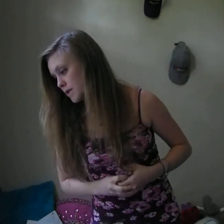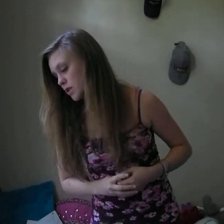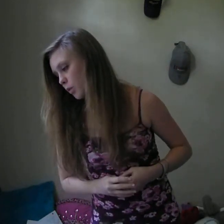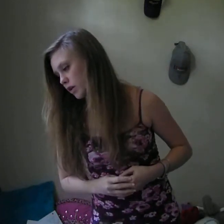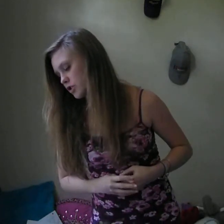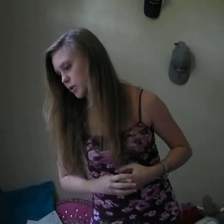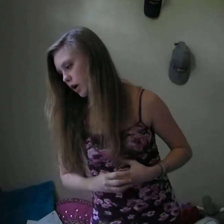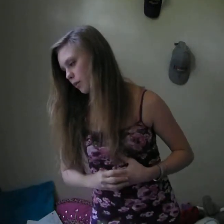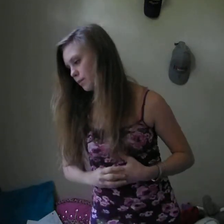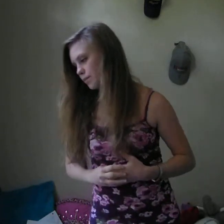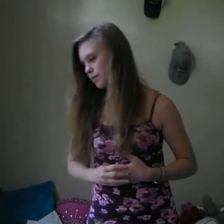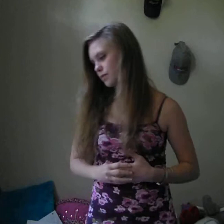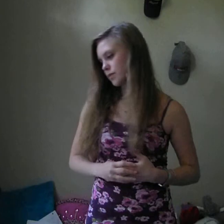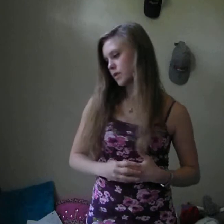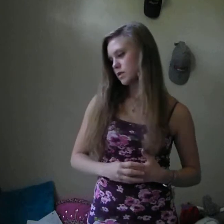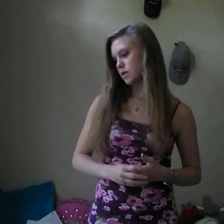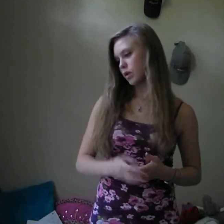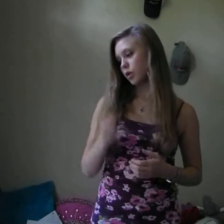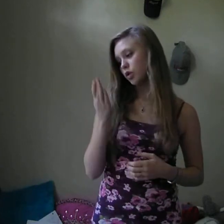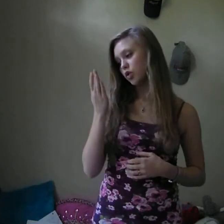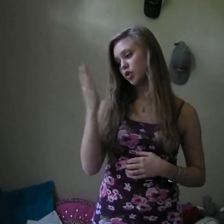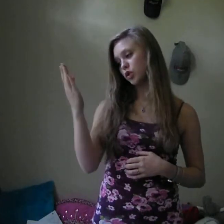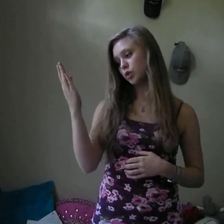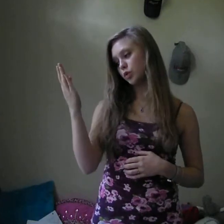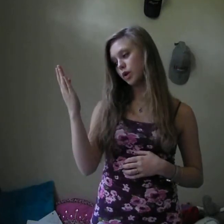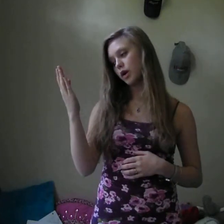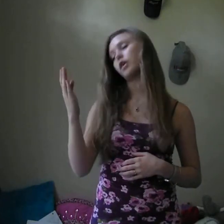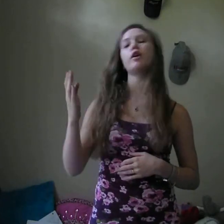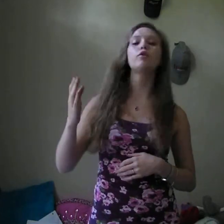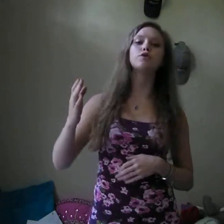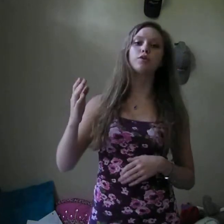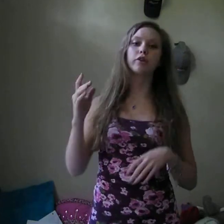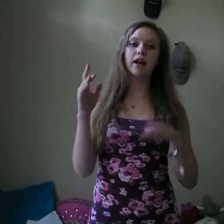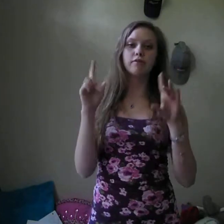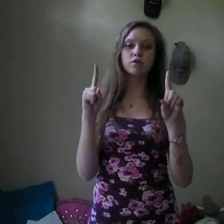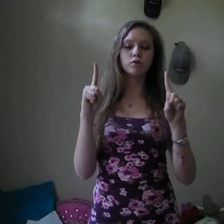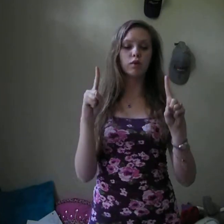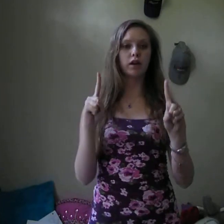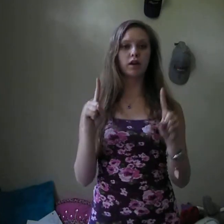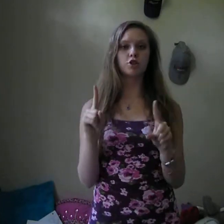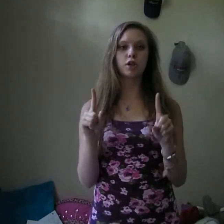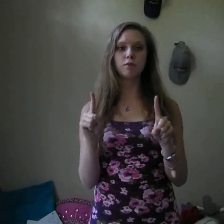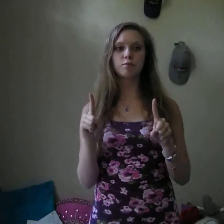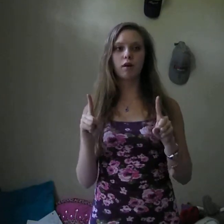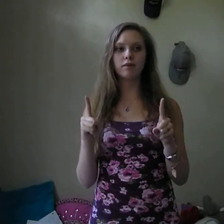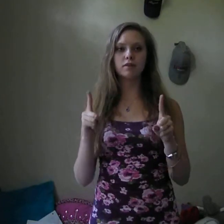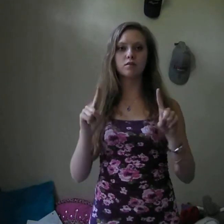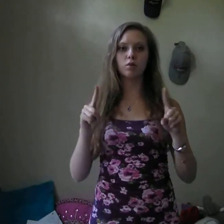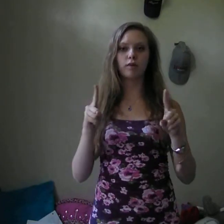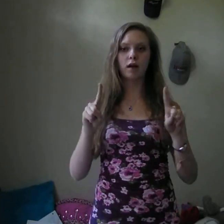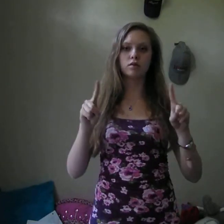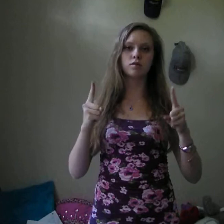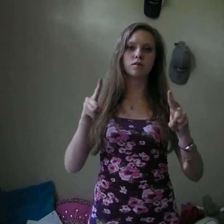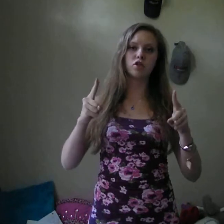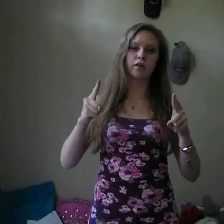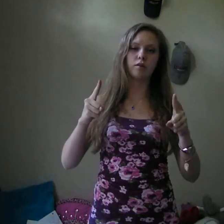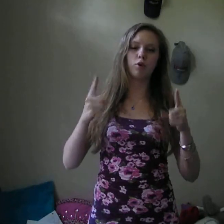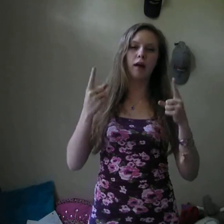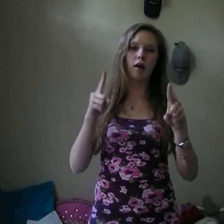So where did you go? So you go to, you're going to have 2 1 hand shapes, palm facing sort of out and towards each other, more out